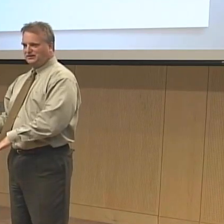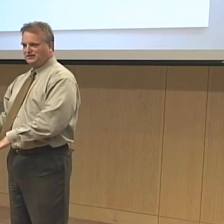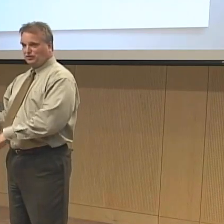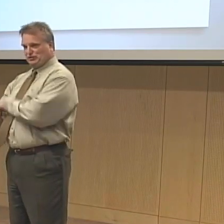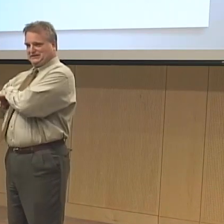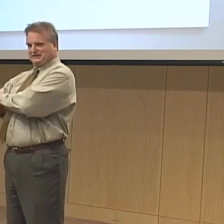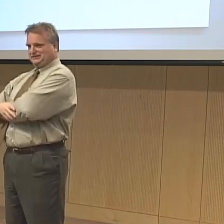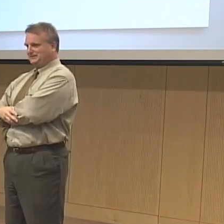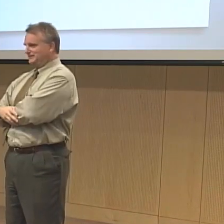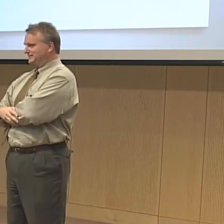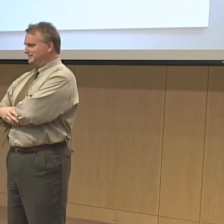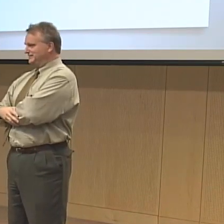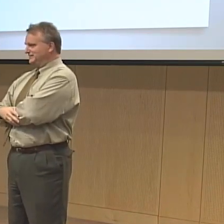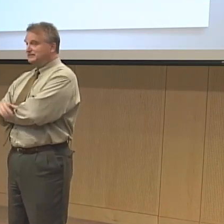because of their early death.